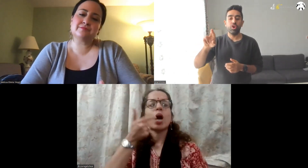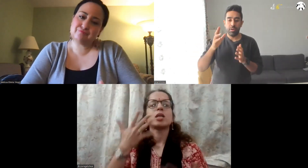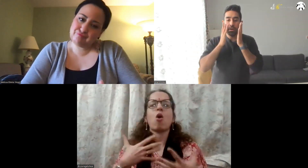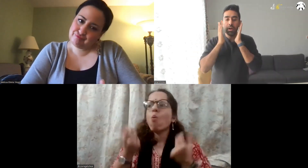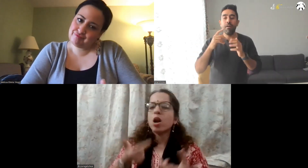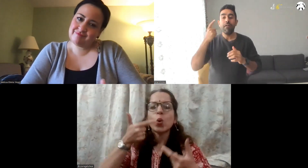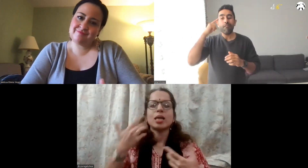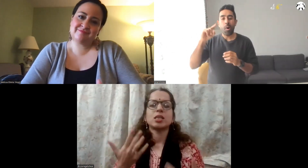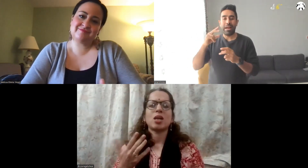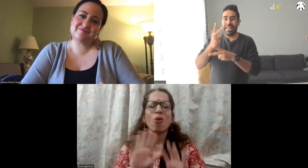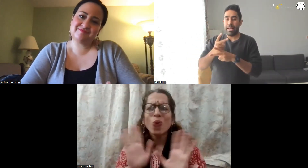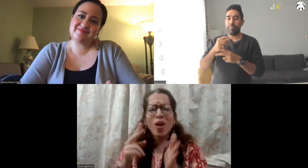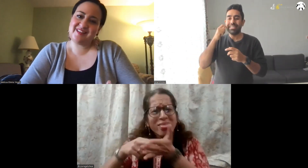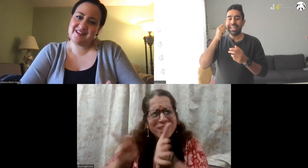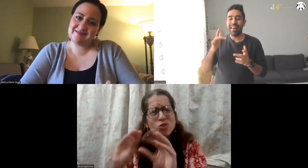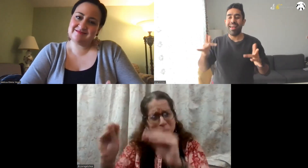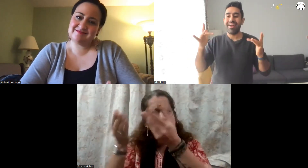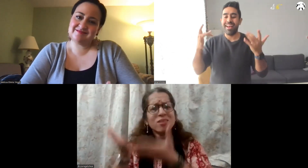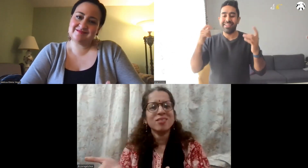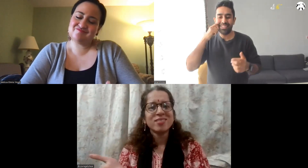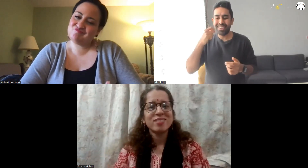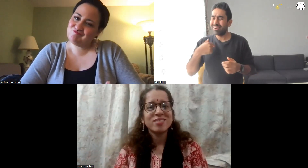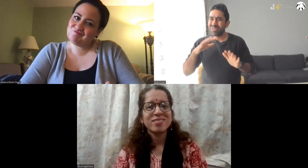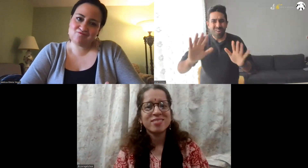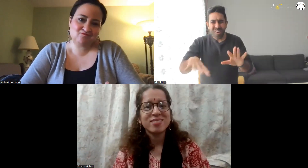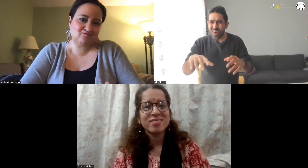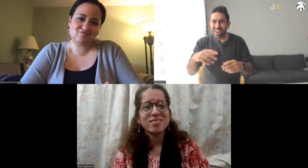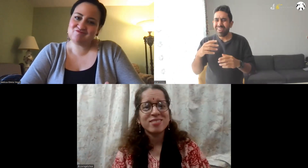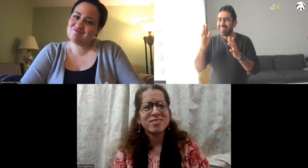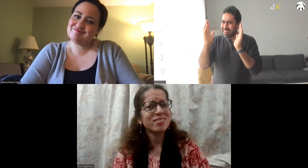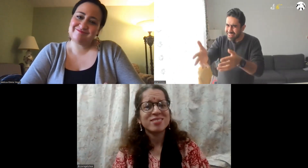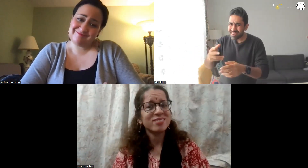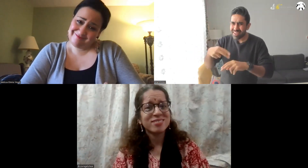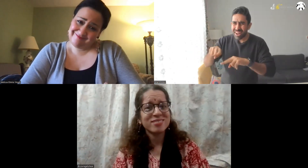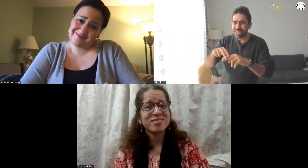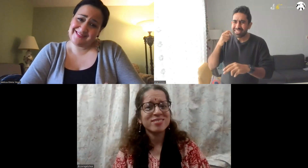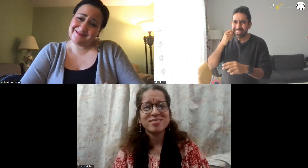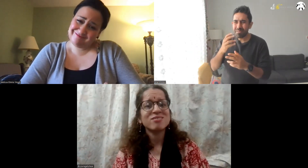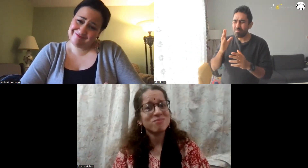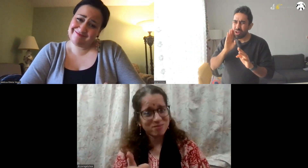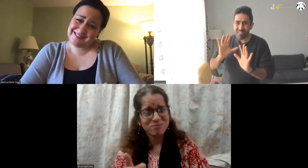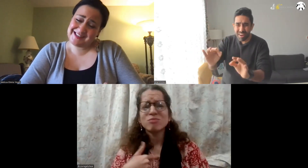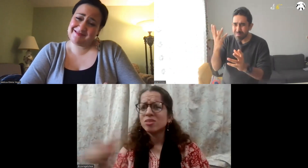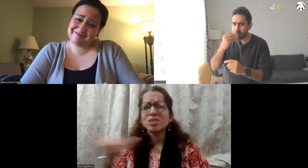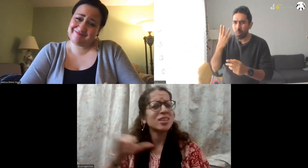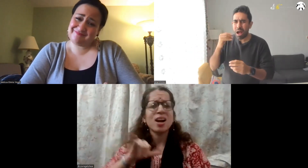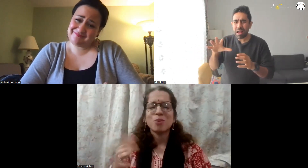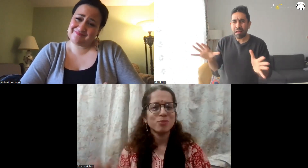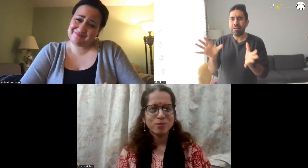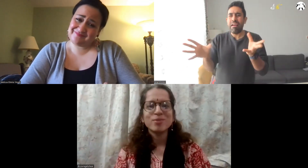they would use powder and put it on your face, put it on their face to make themselves